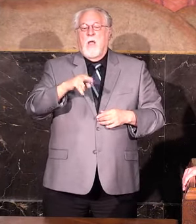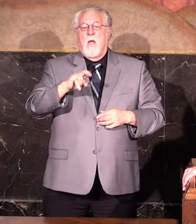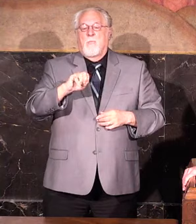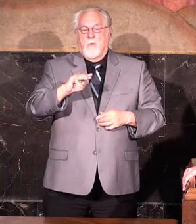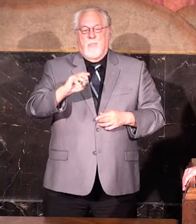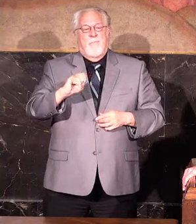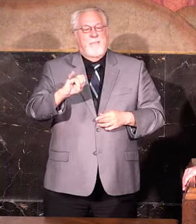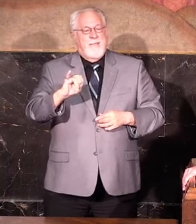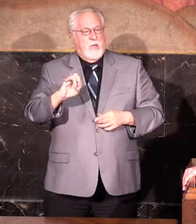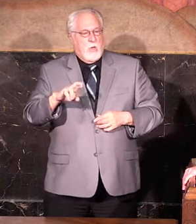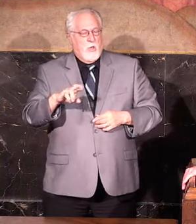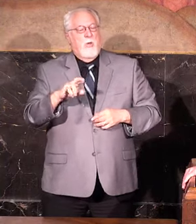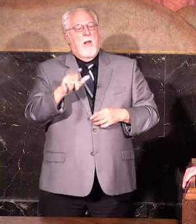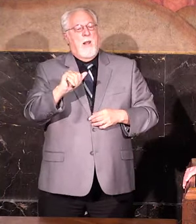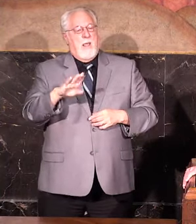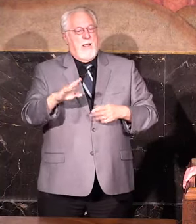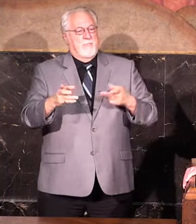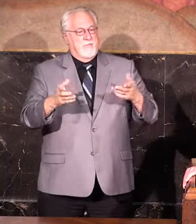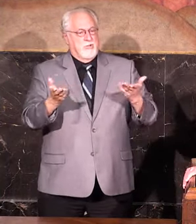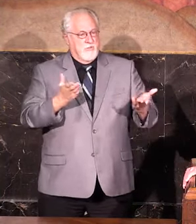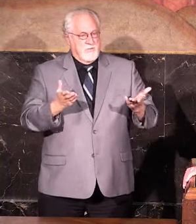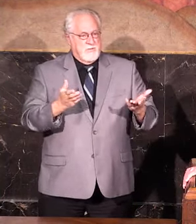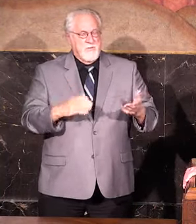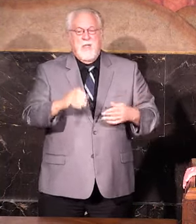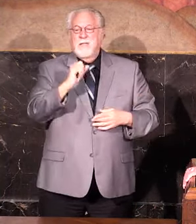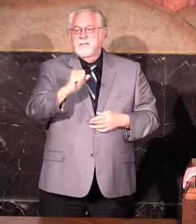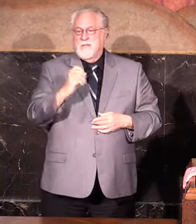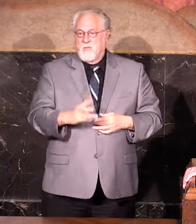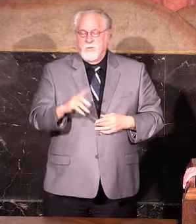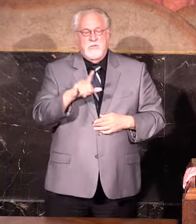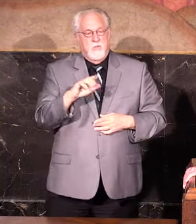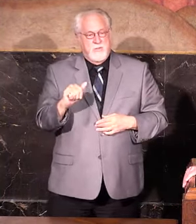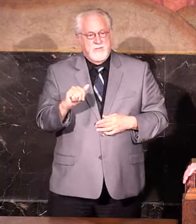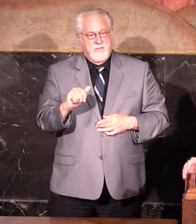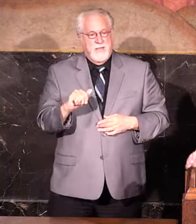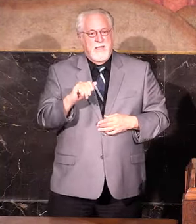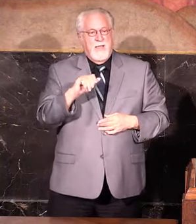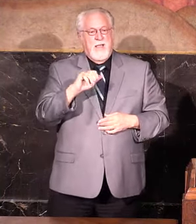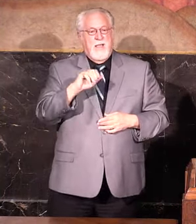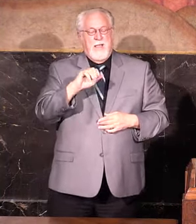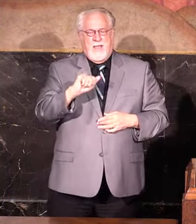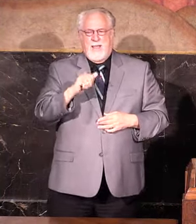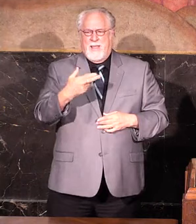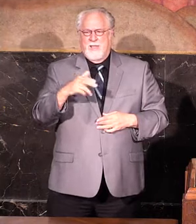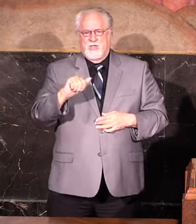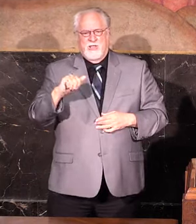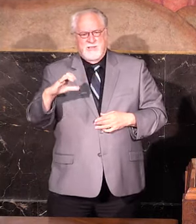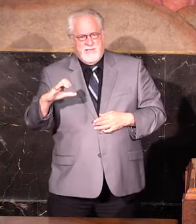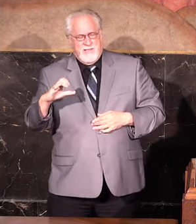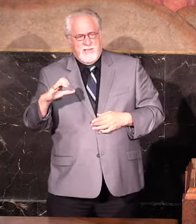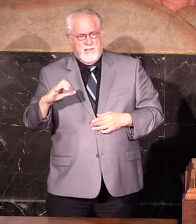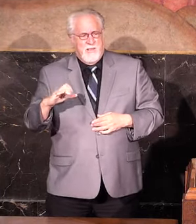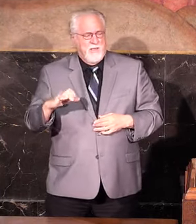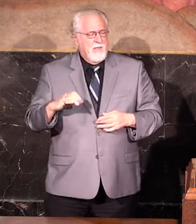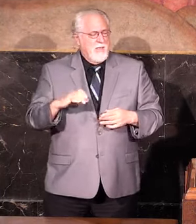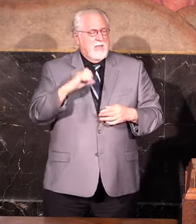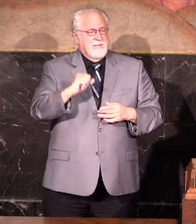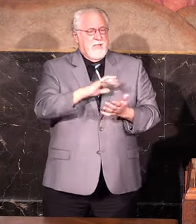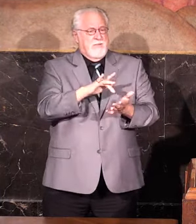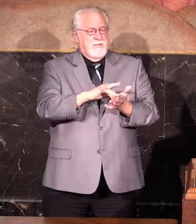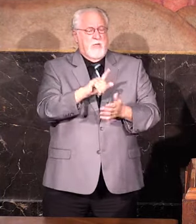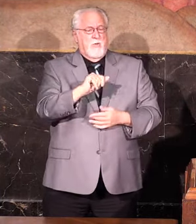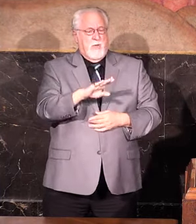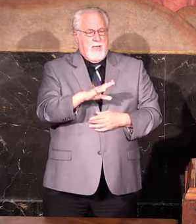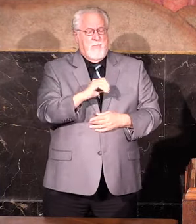Lab Services, Southwest Louisiana AHEC, Stone Clinical Laboratories, and